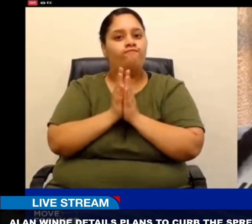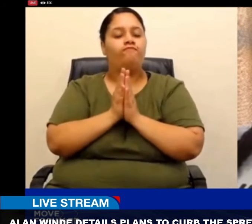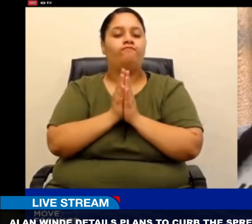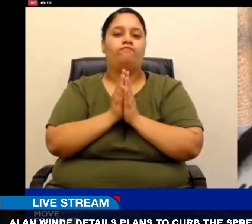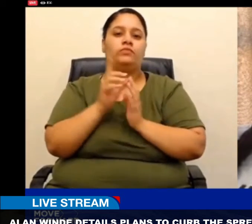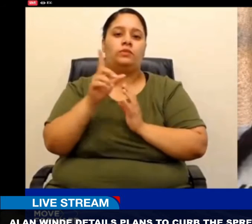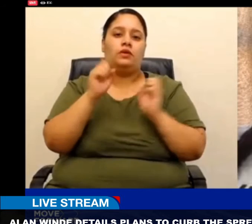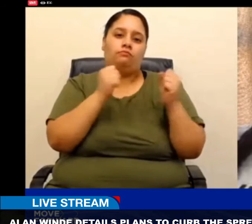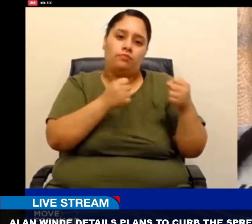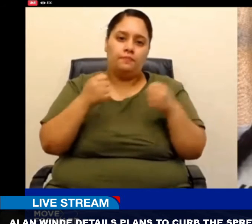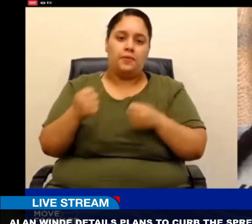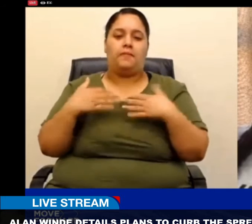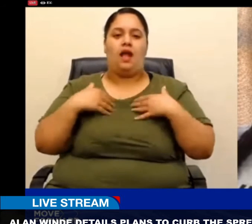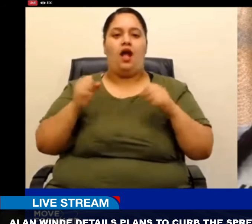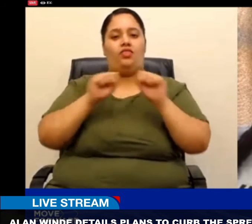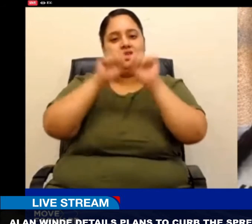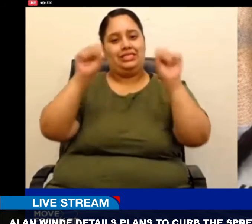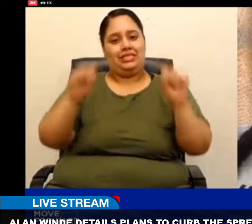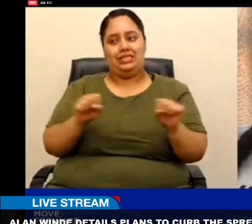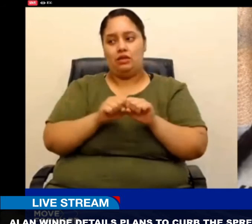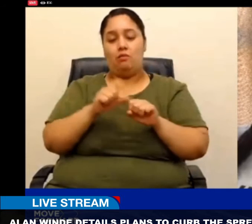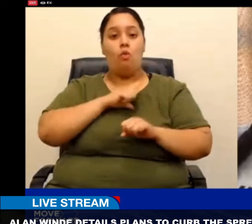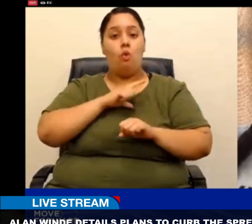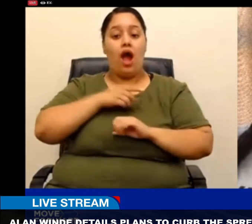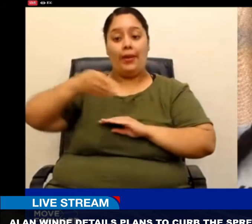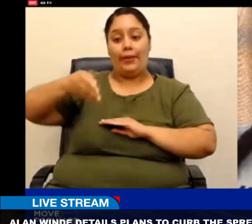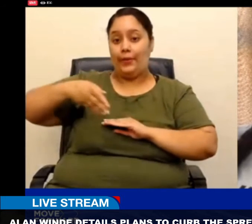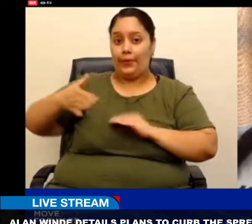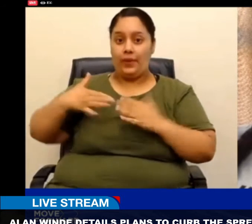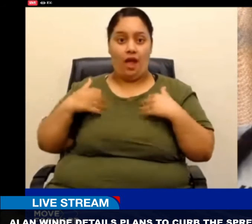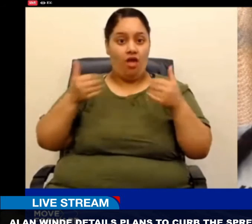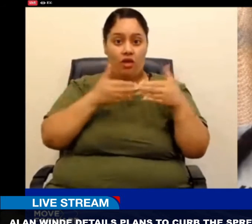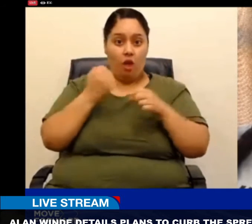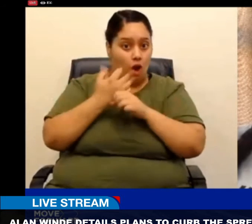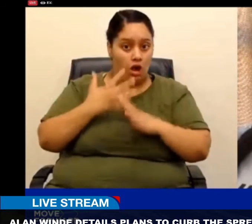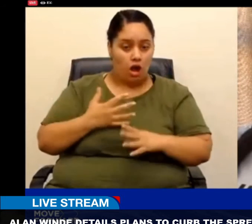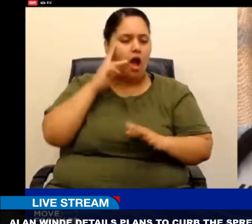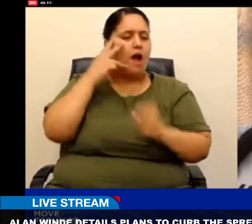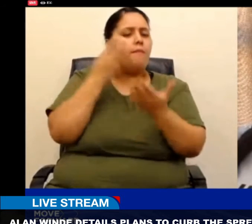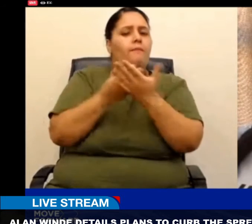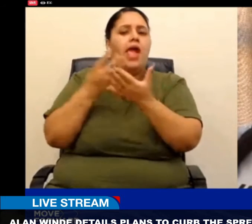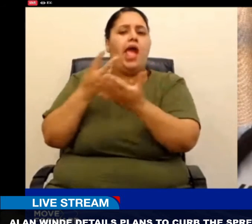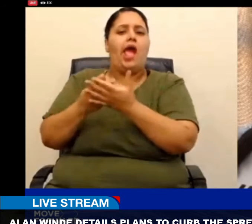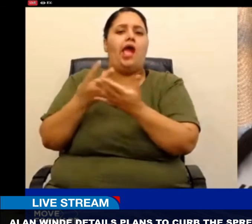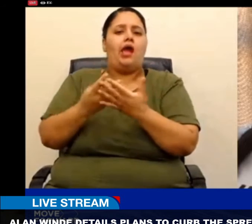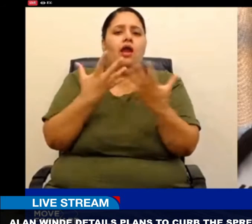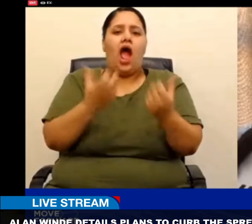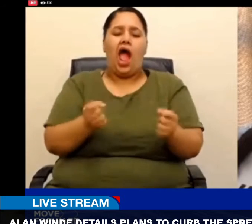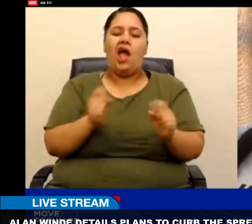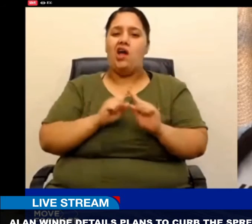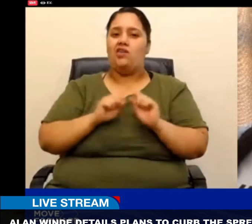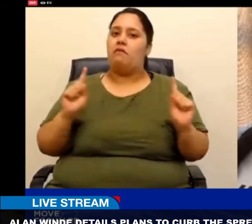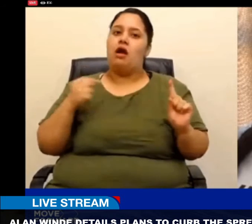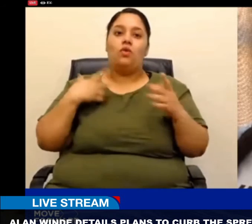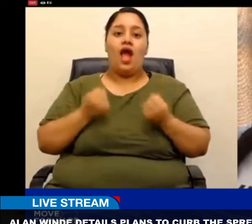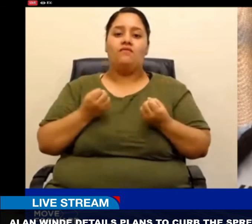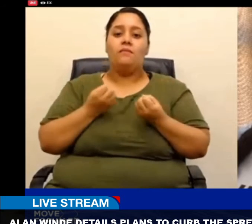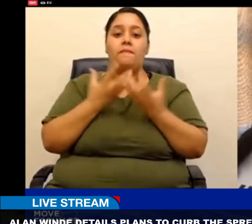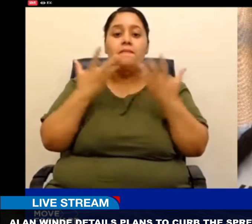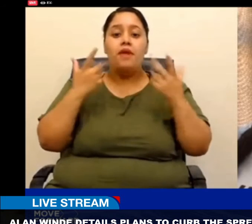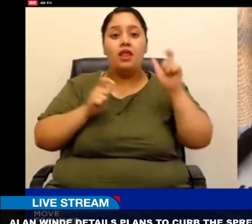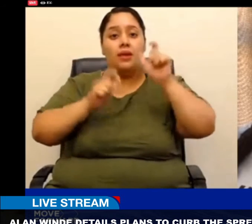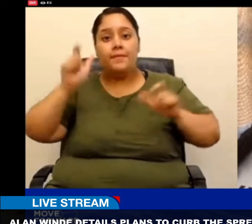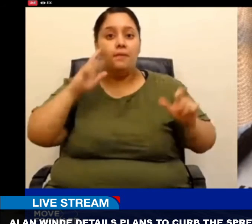strengthen the health system, because without them, you can have as many beds that you want to have. We can't be able to have as many people we